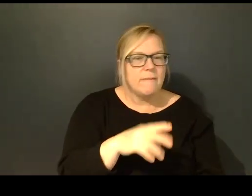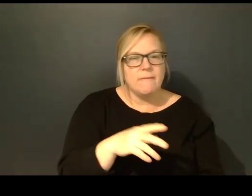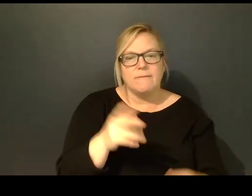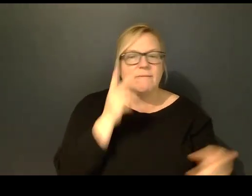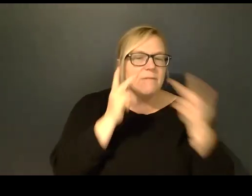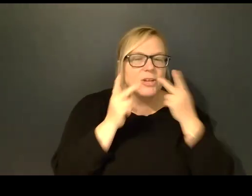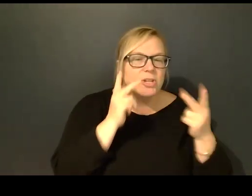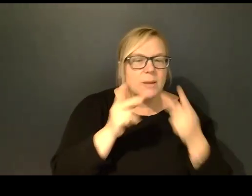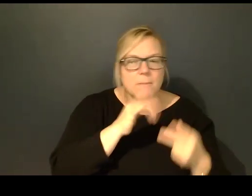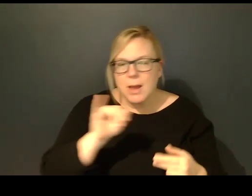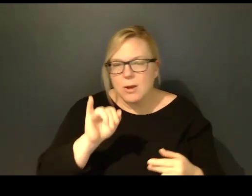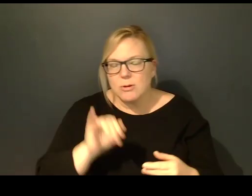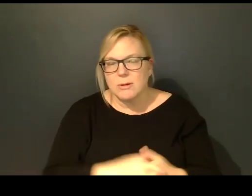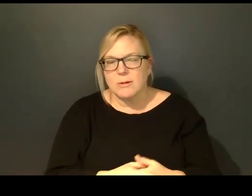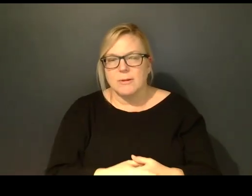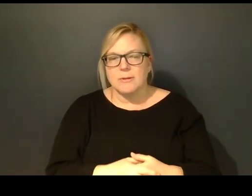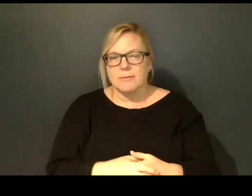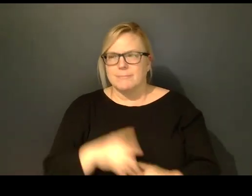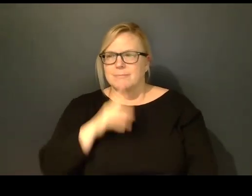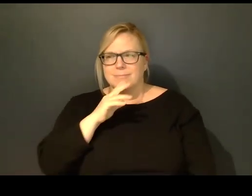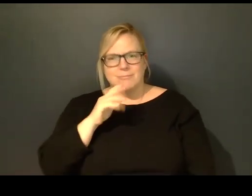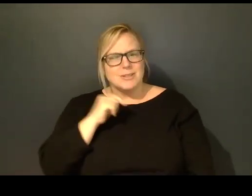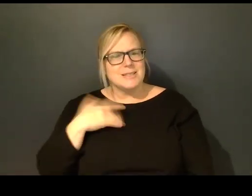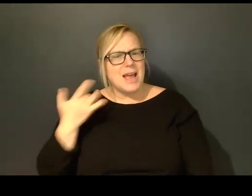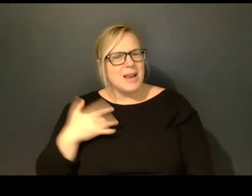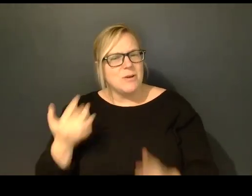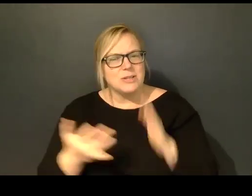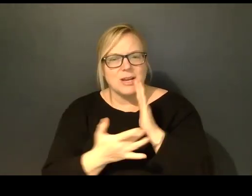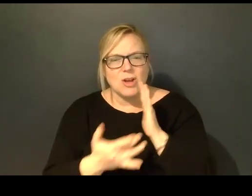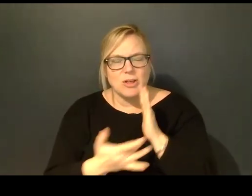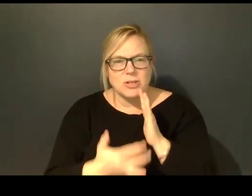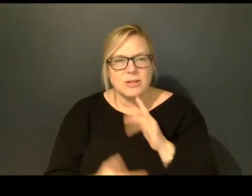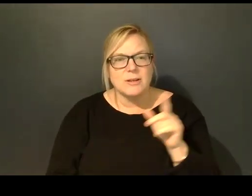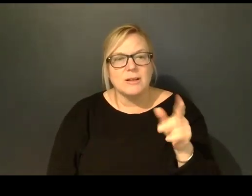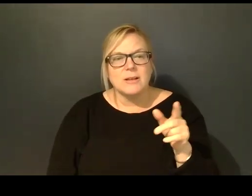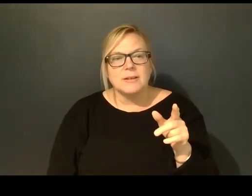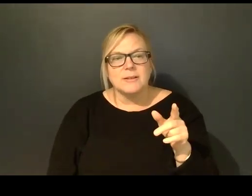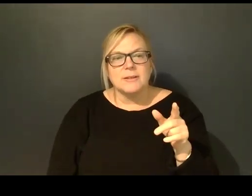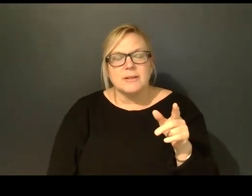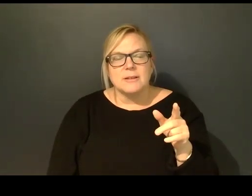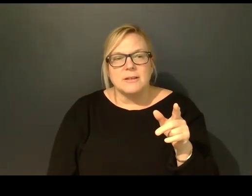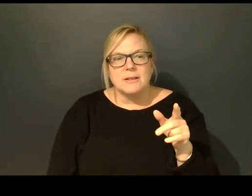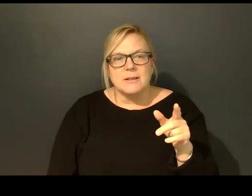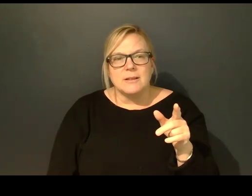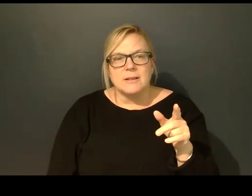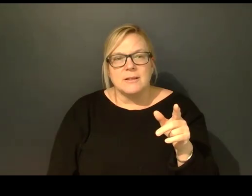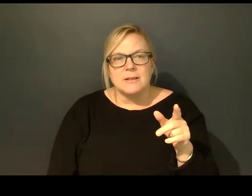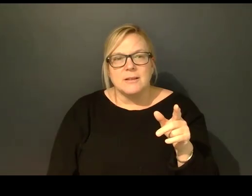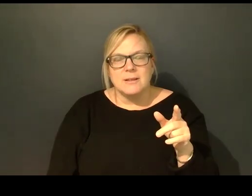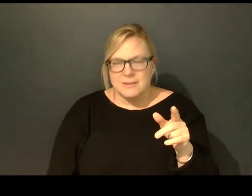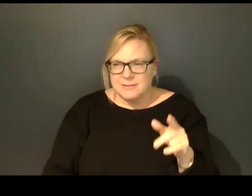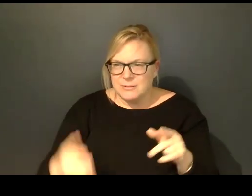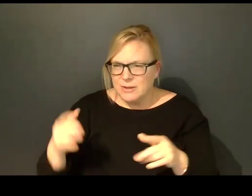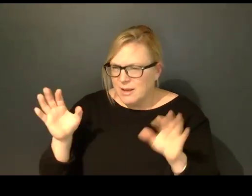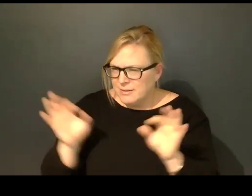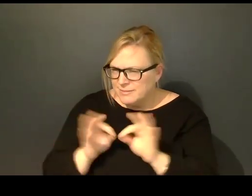to add in, I'm quite excited about that tech. No, And Jeff, sorry, just what was if you don't mind revealing the price, because I'm pretty sure I